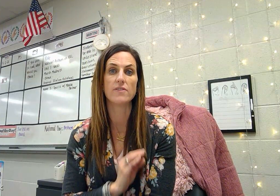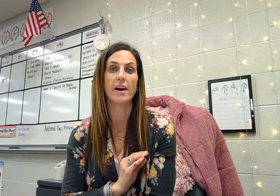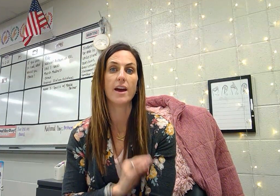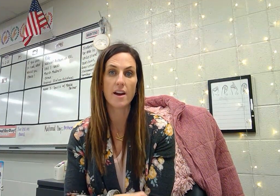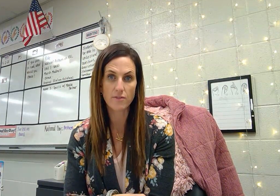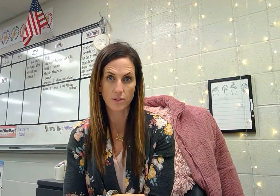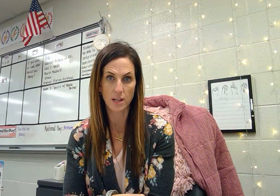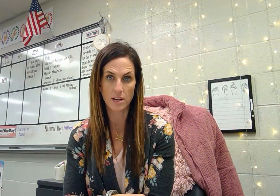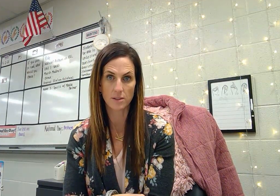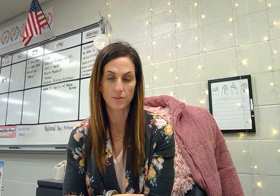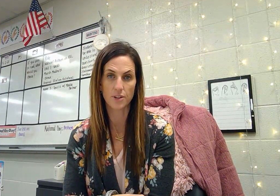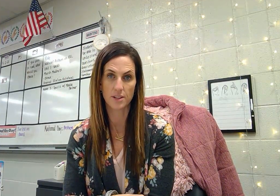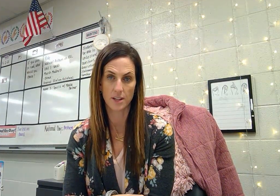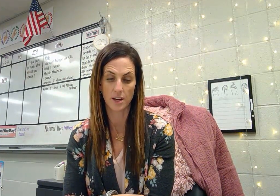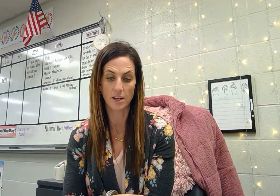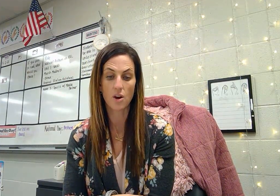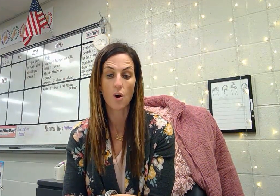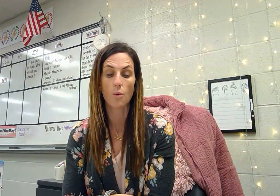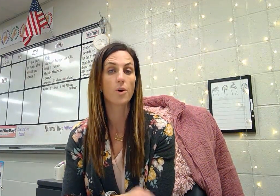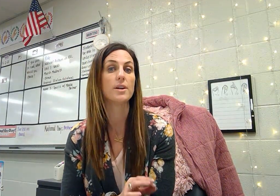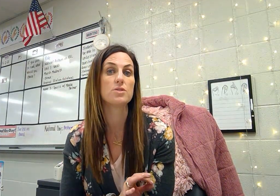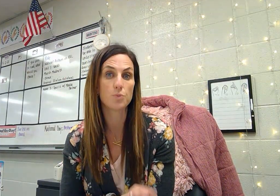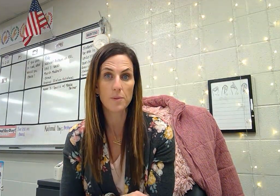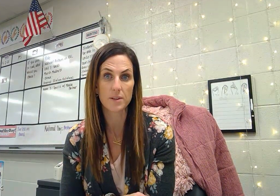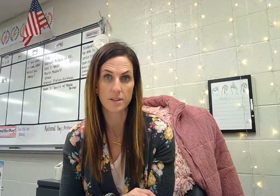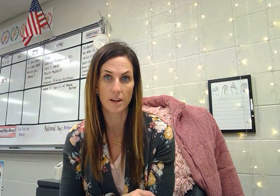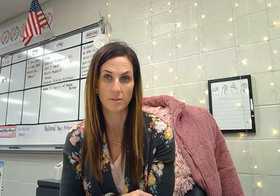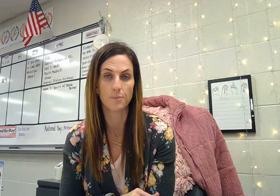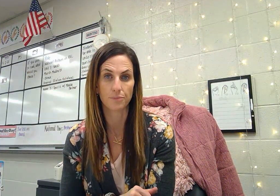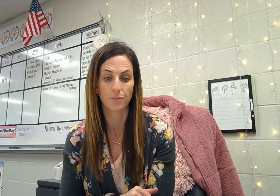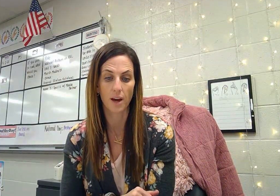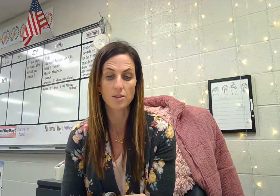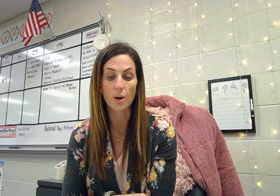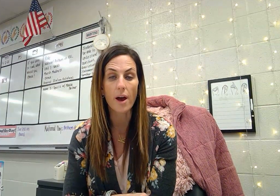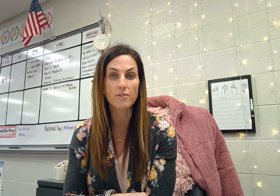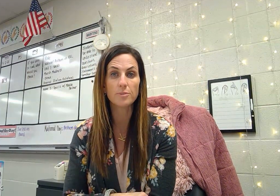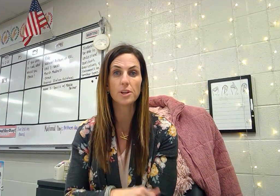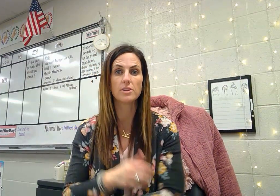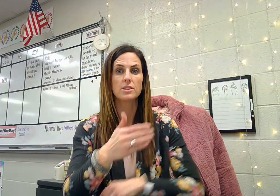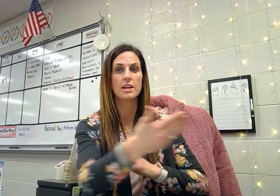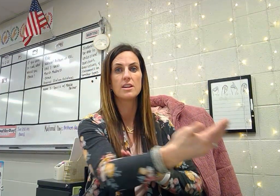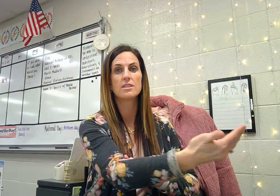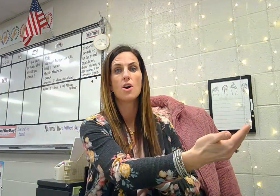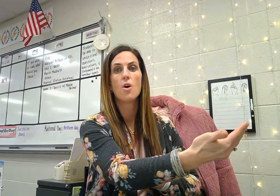that every to the sign, we're going to sweep the sign. Okay, so every morning looks like this.